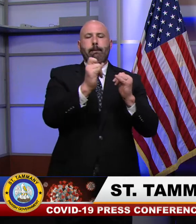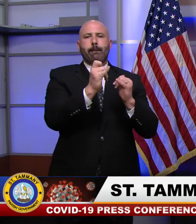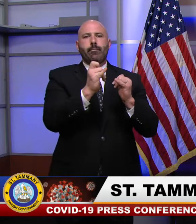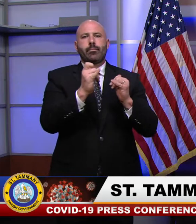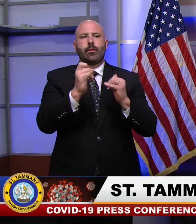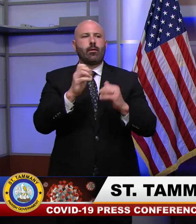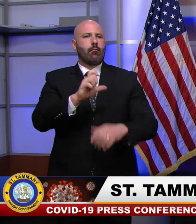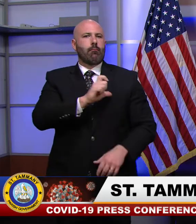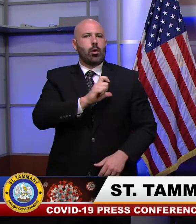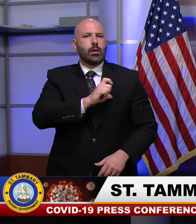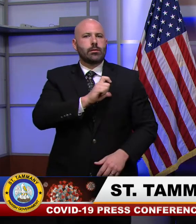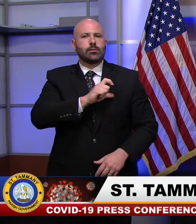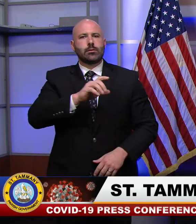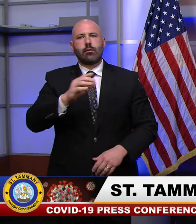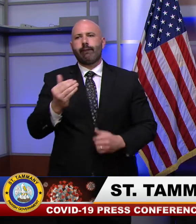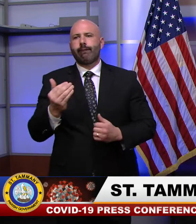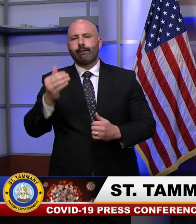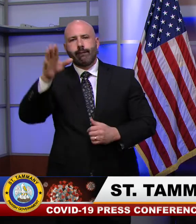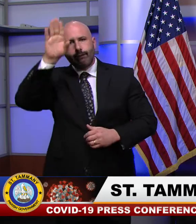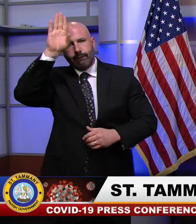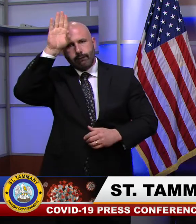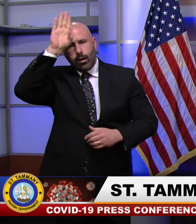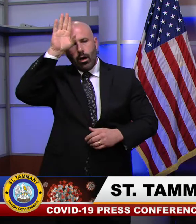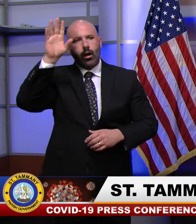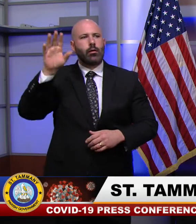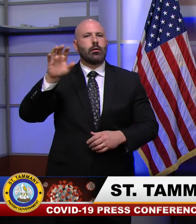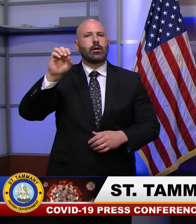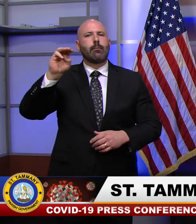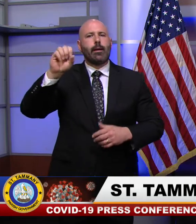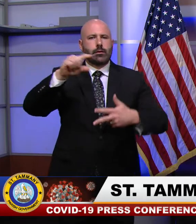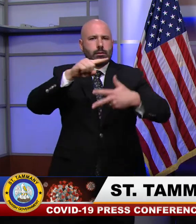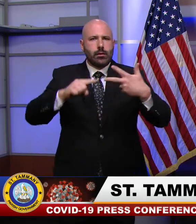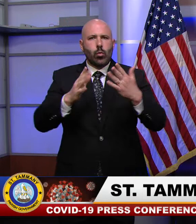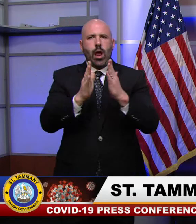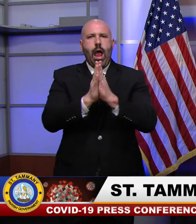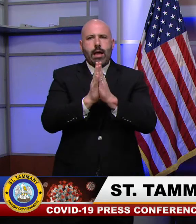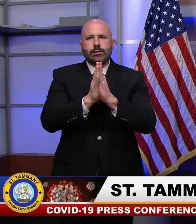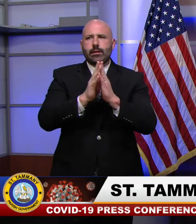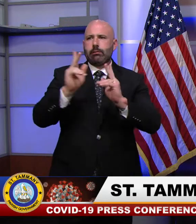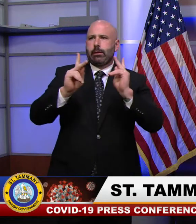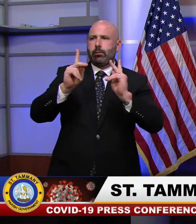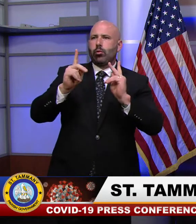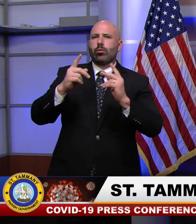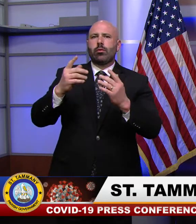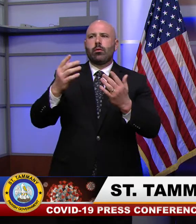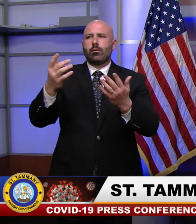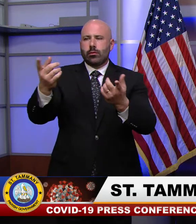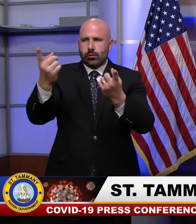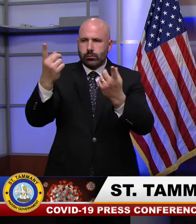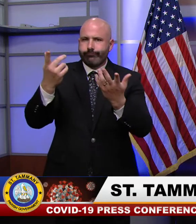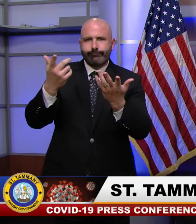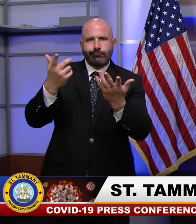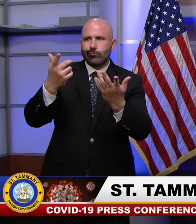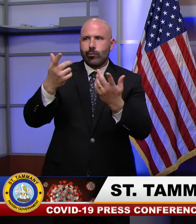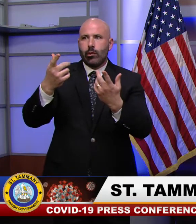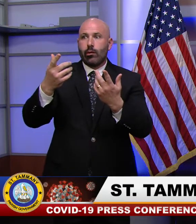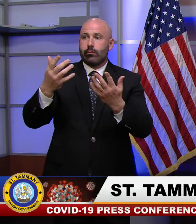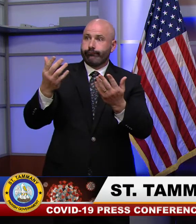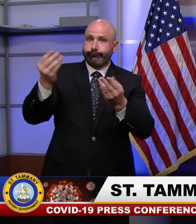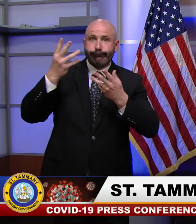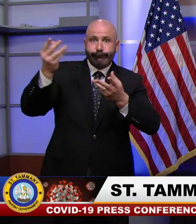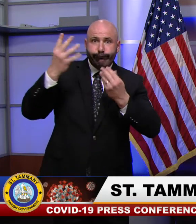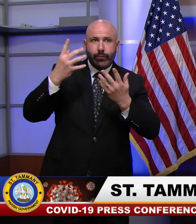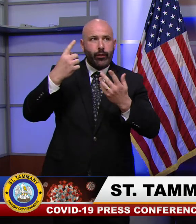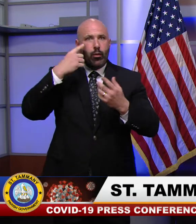fire, and EMS agencies are asking the public to be forthcoming when calling 911 to